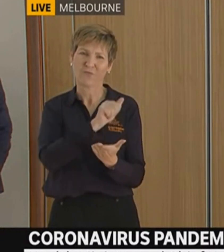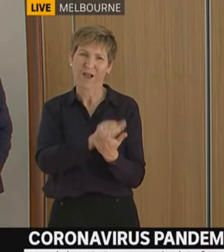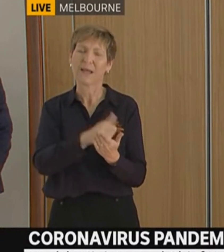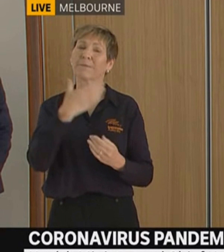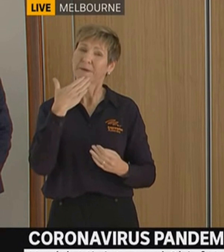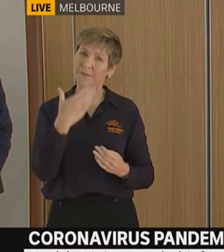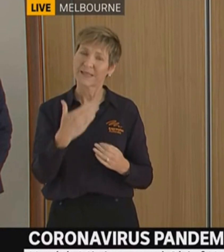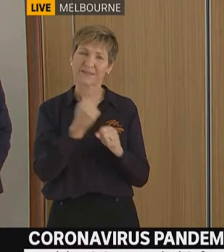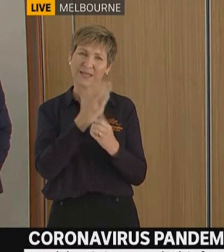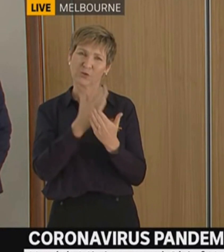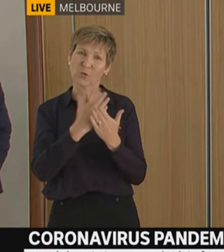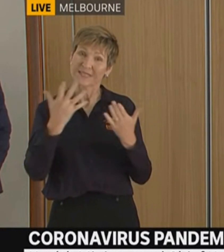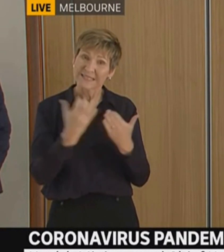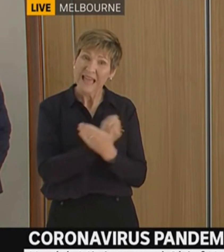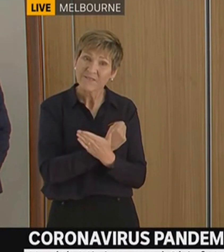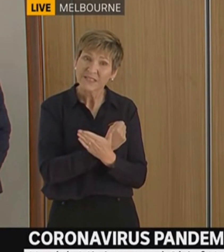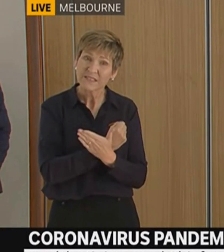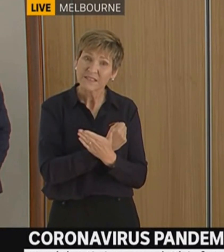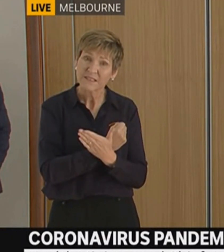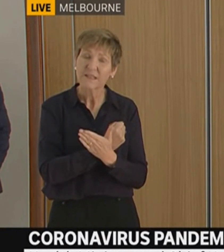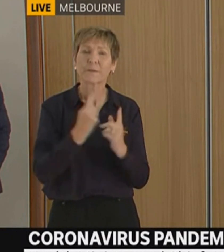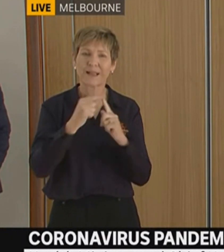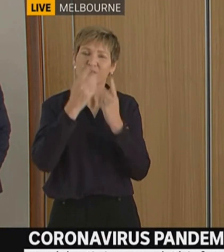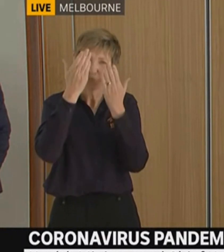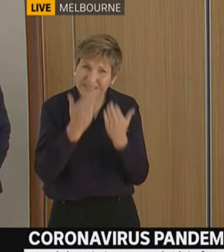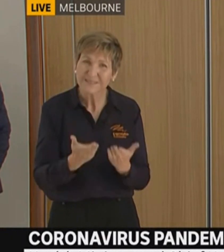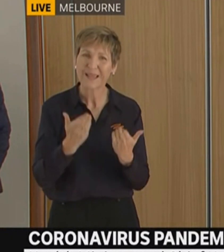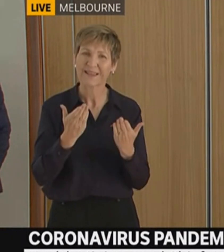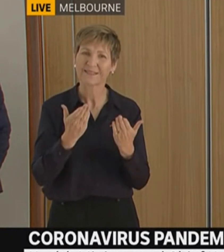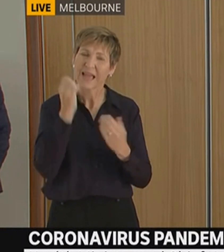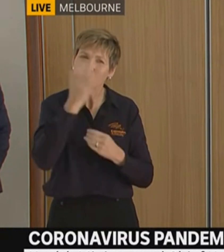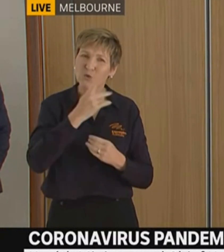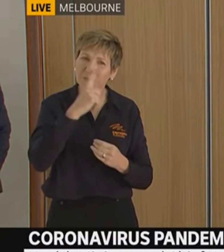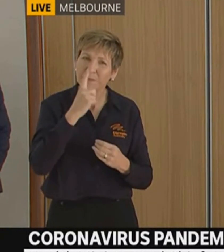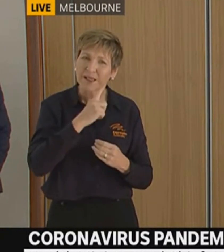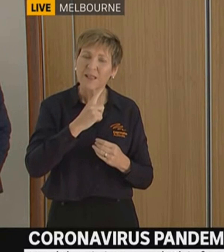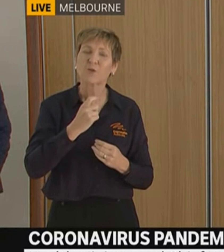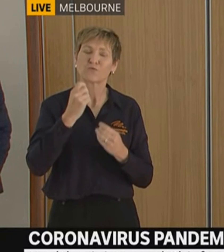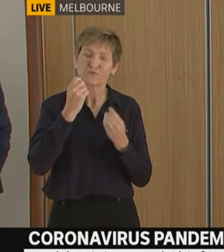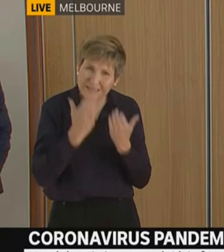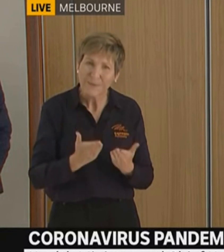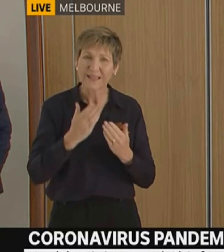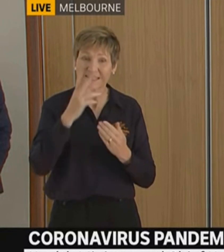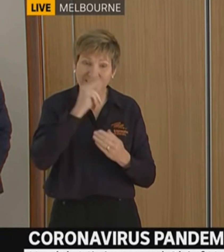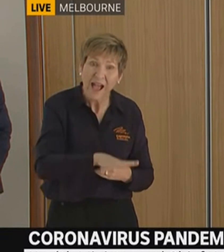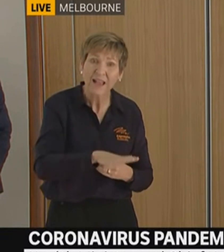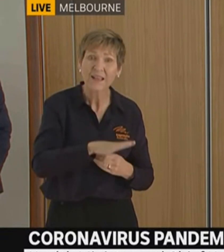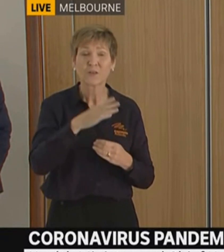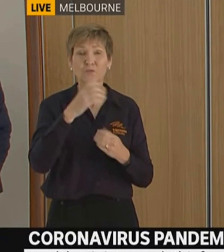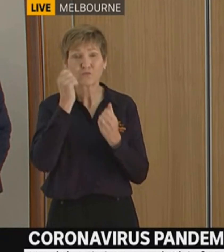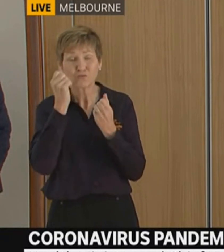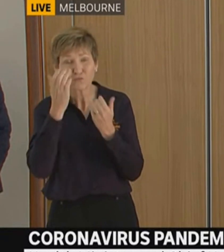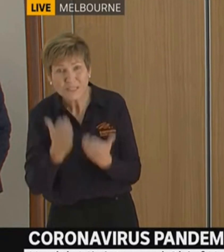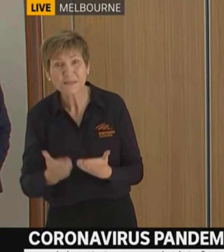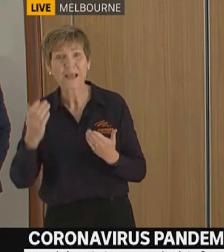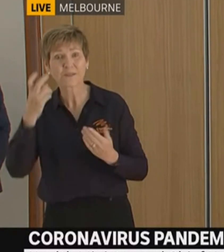which is safe, sound and respectful of our most vulnerable Australians. And with that, I'm very pleased to be able to invite the